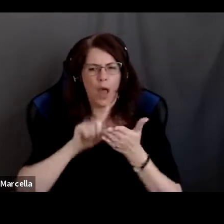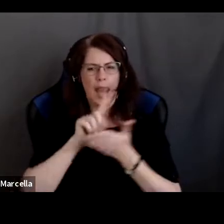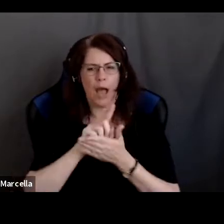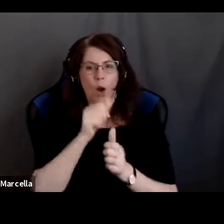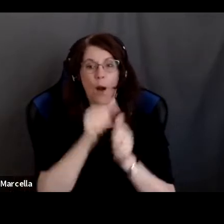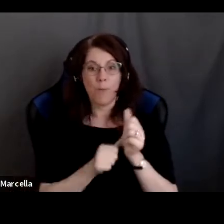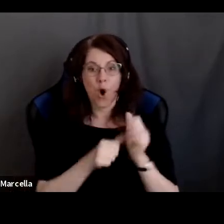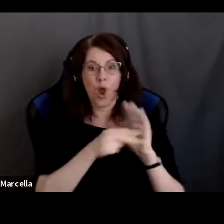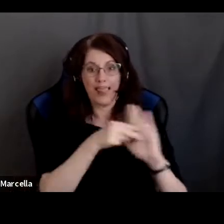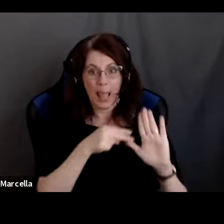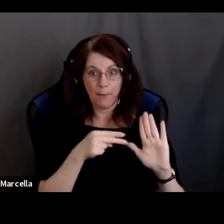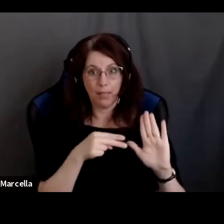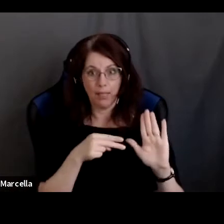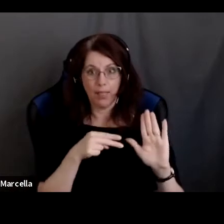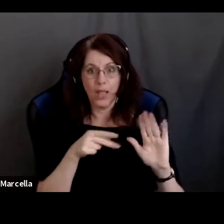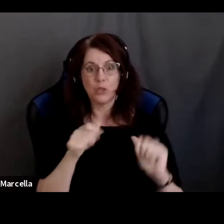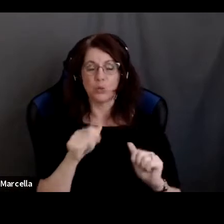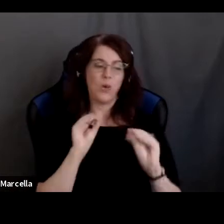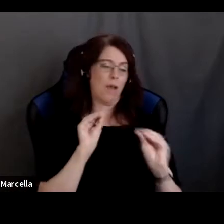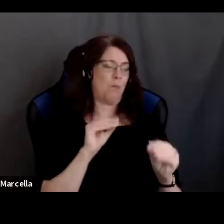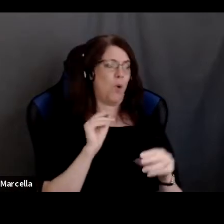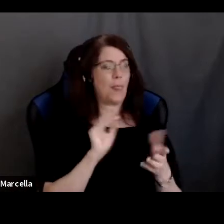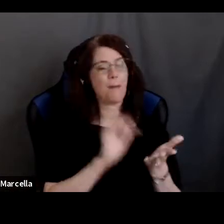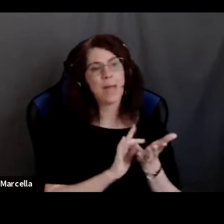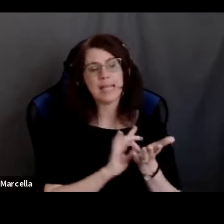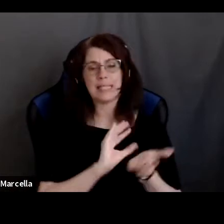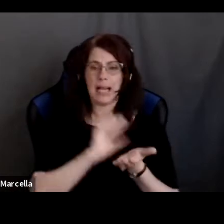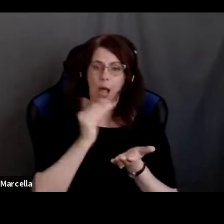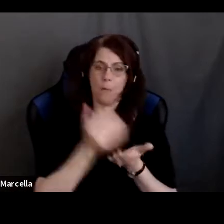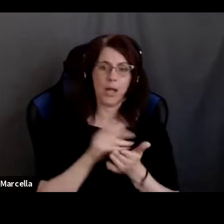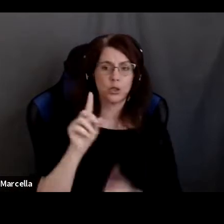label. So you can put the medication, the dosage,